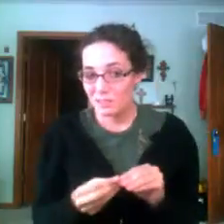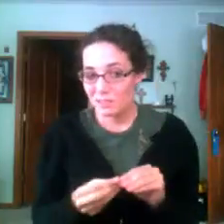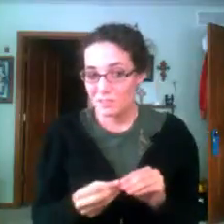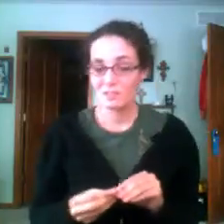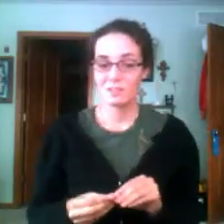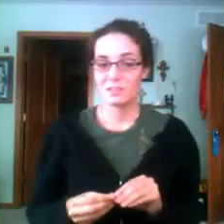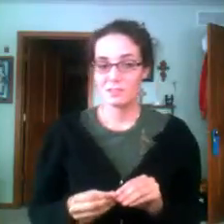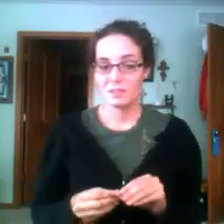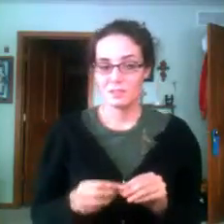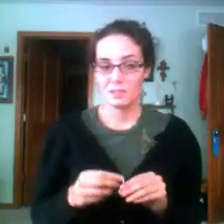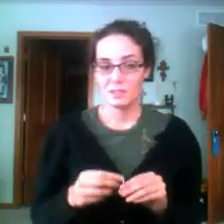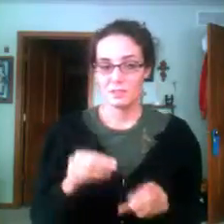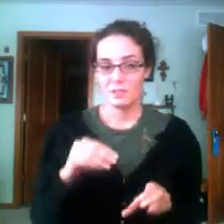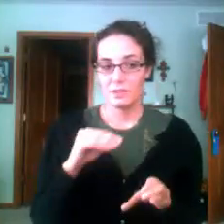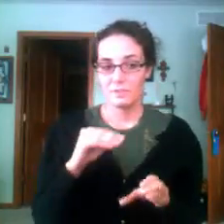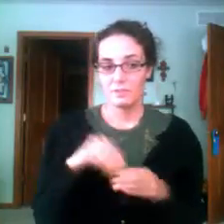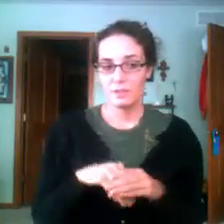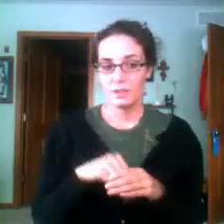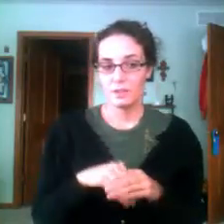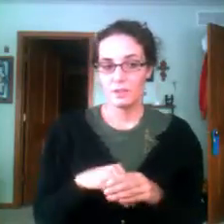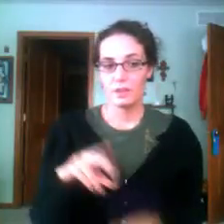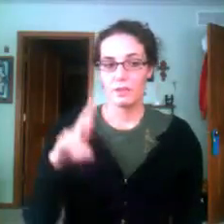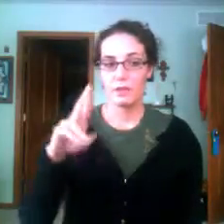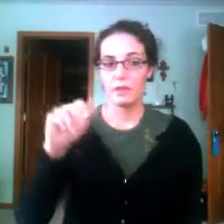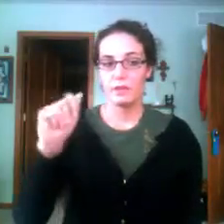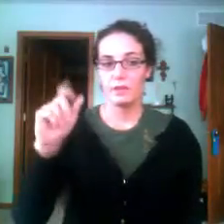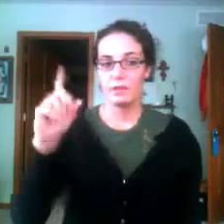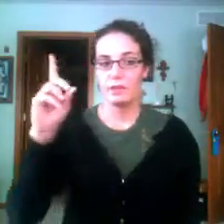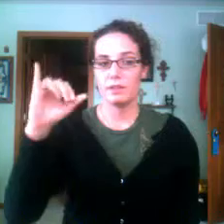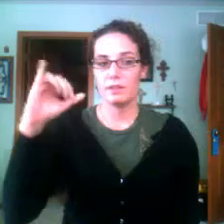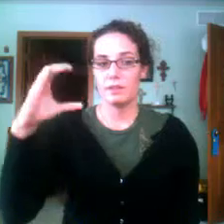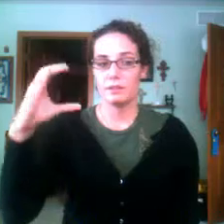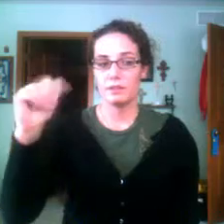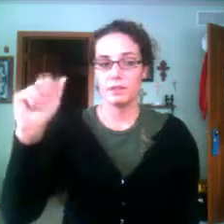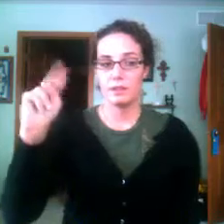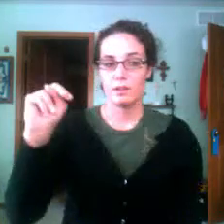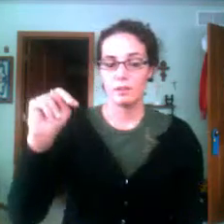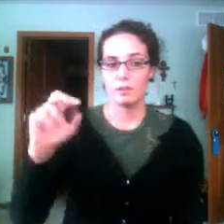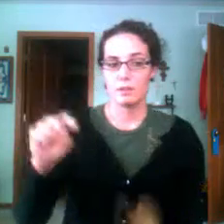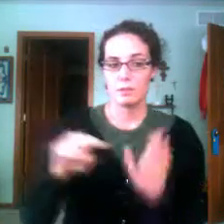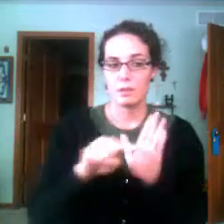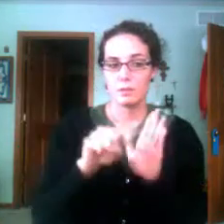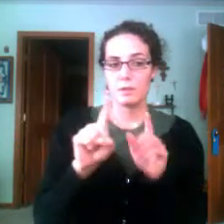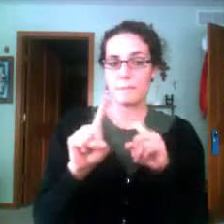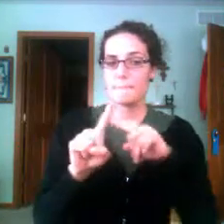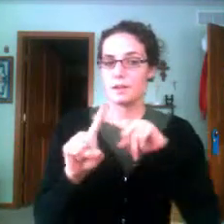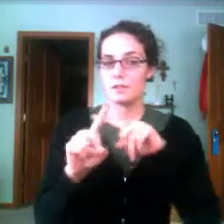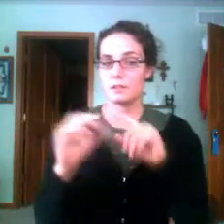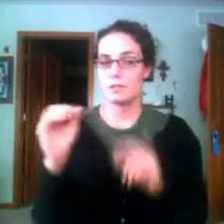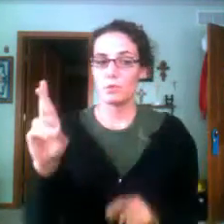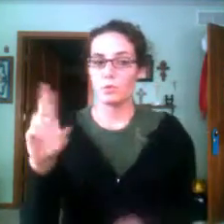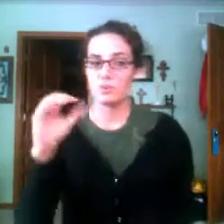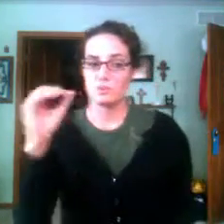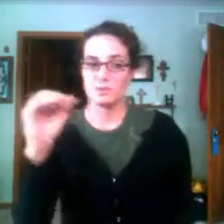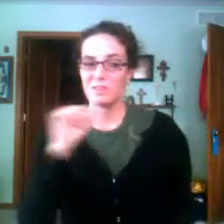The inside, or the radicand, of a square root must be positive or 0. It cannot be negative. Negative, we